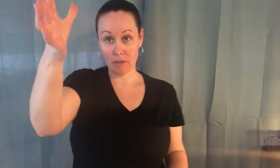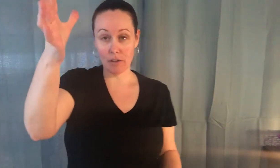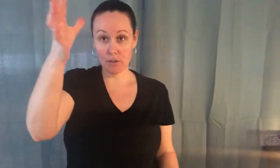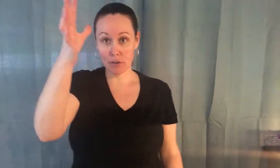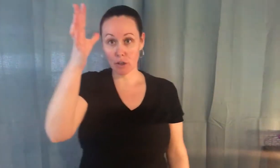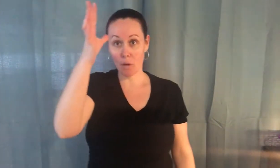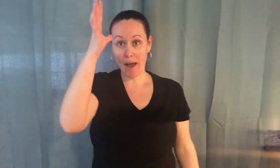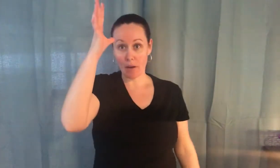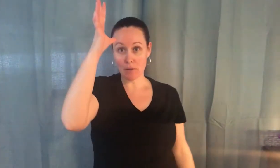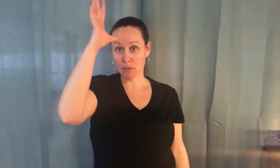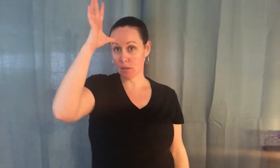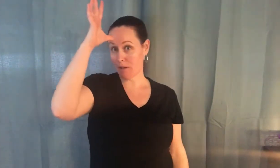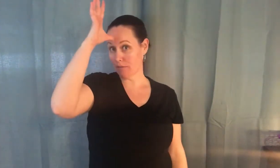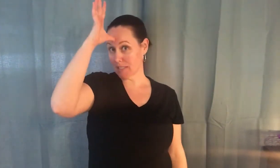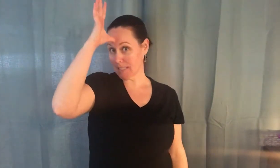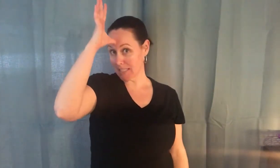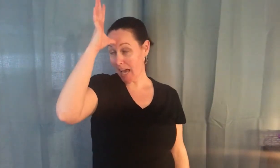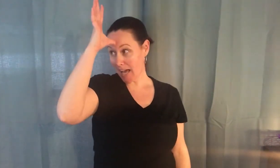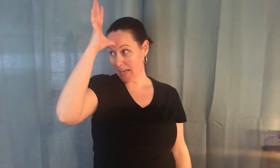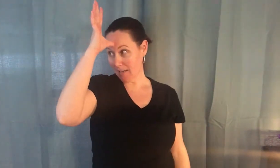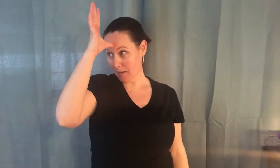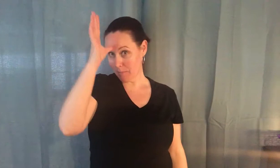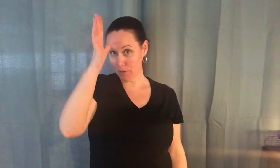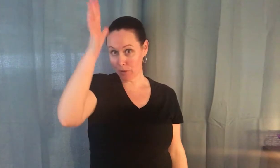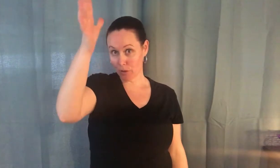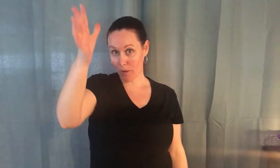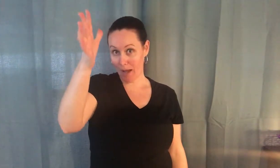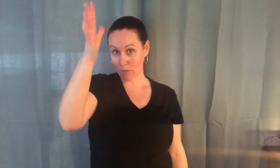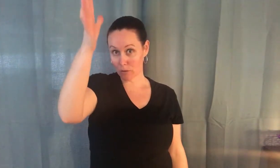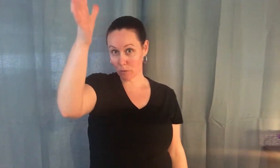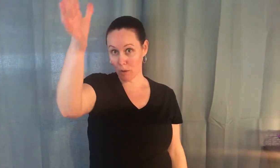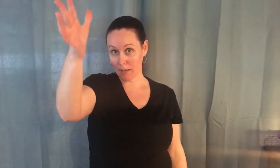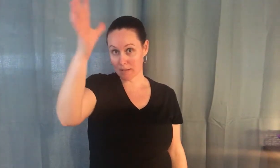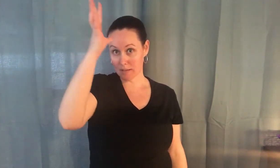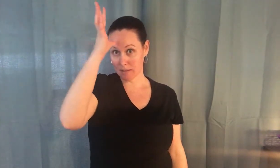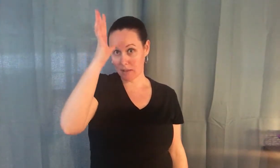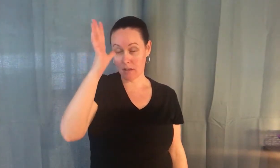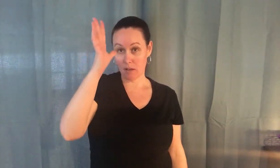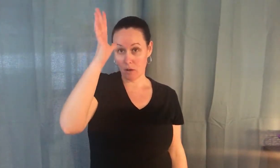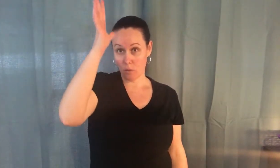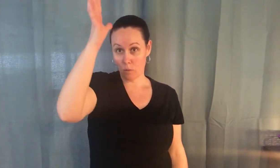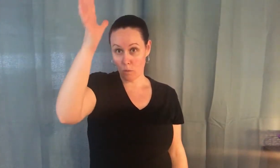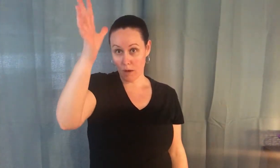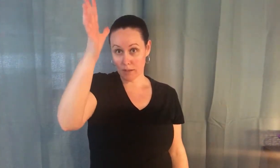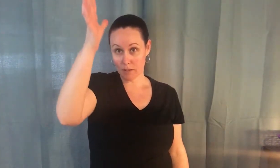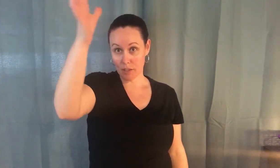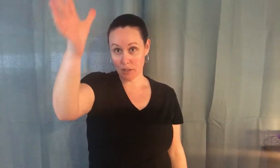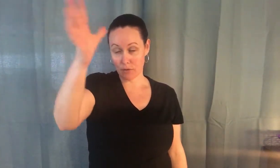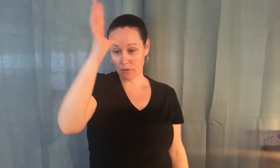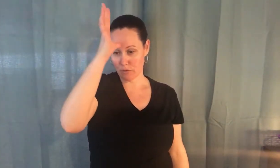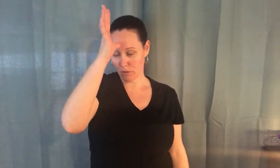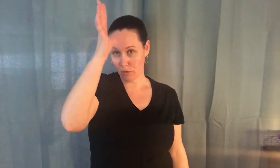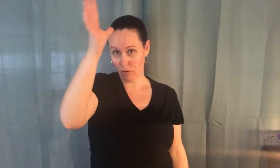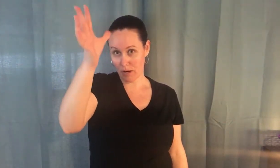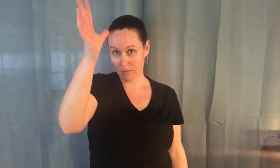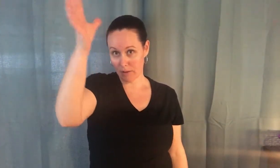grandfather, and you're going to go out. So you have dad, but you're going to go out twice. 1, 2.